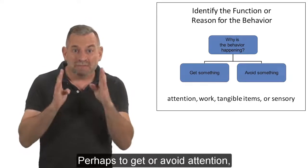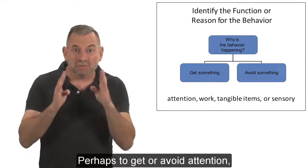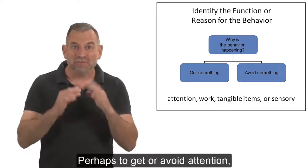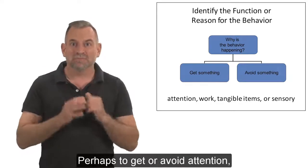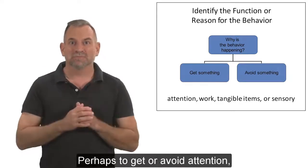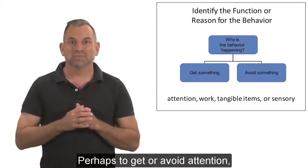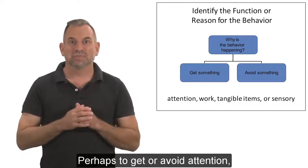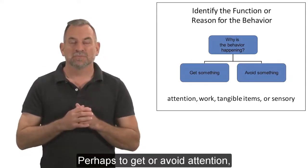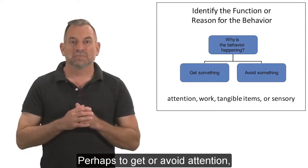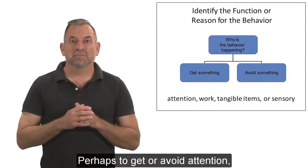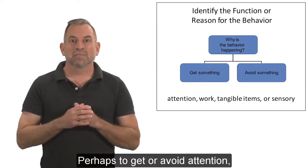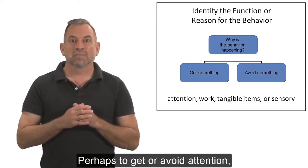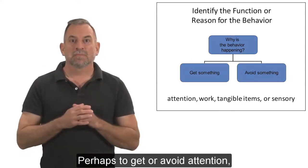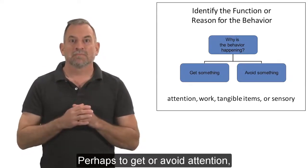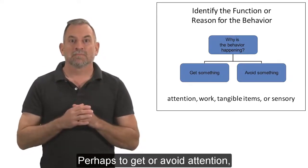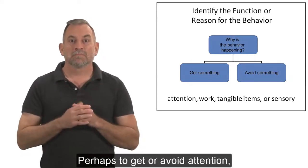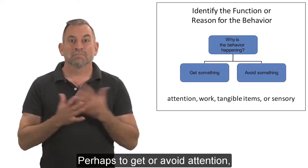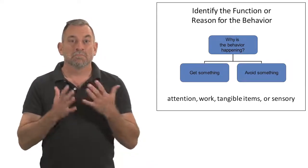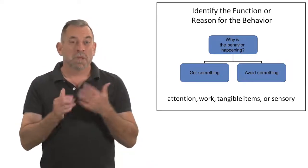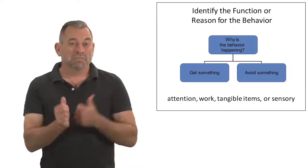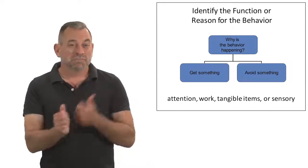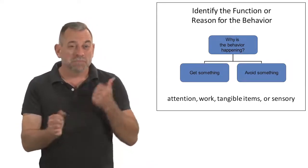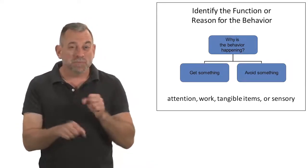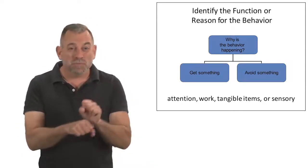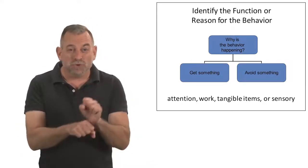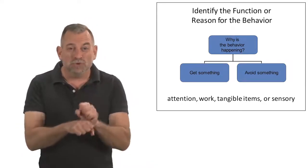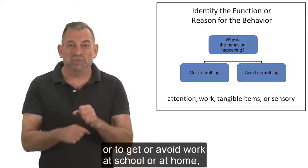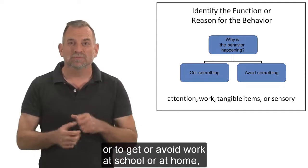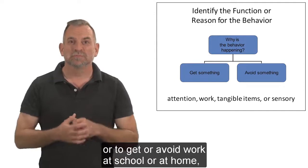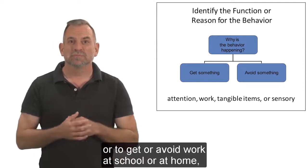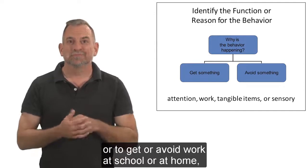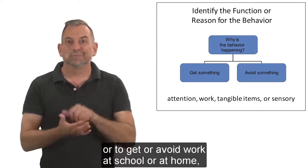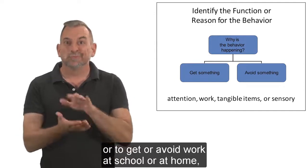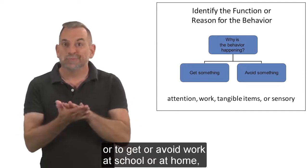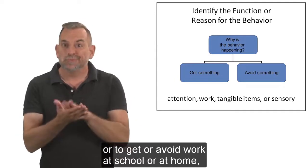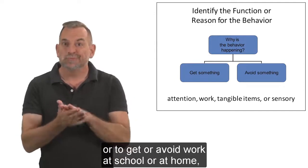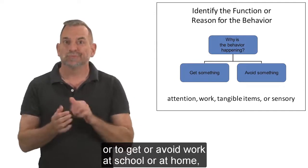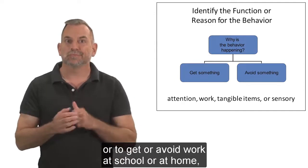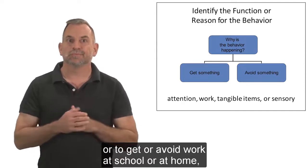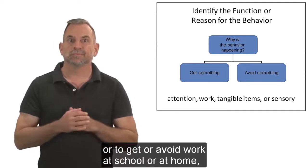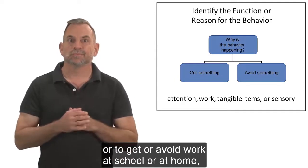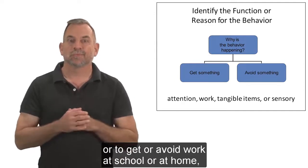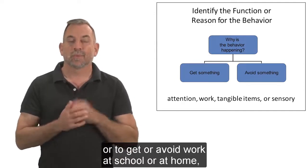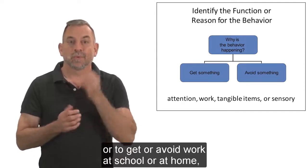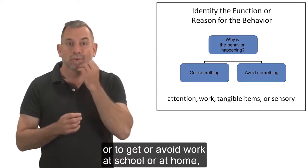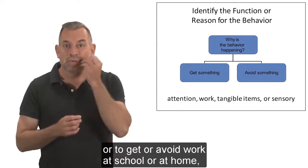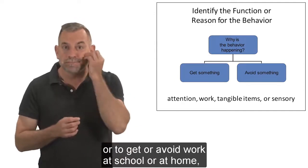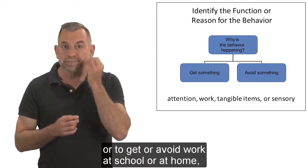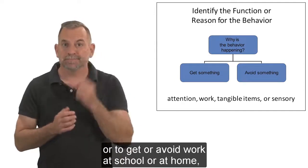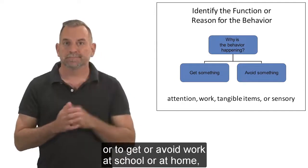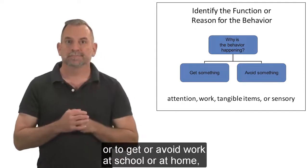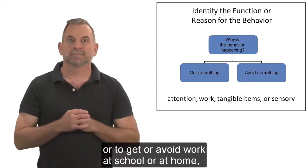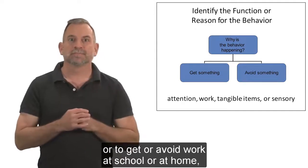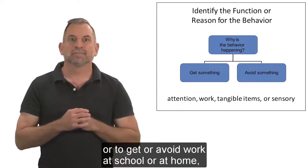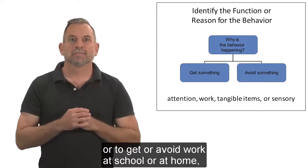Perhaps to get or avoid attention, or to get or avoid work at school or at